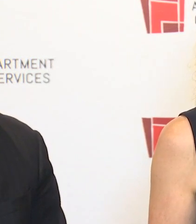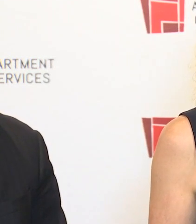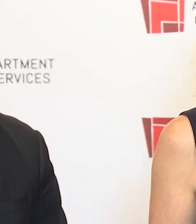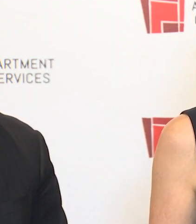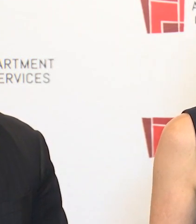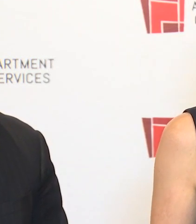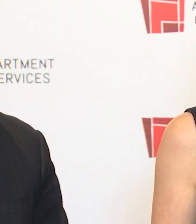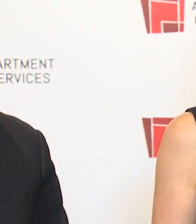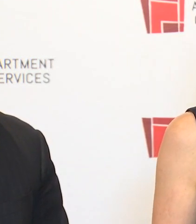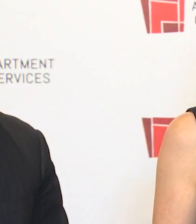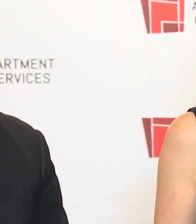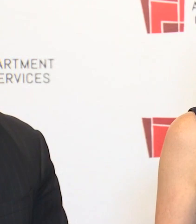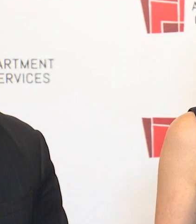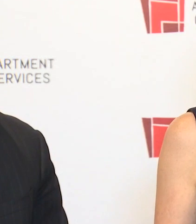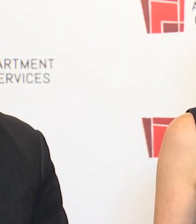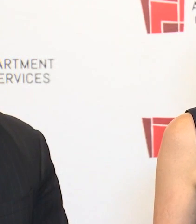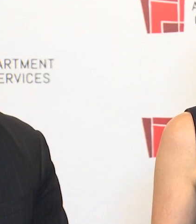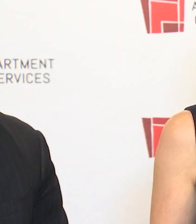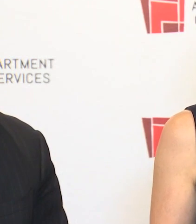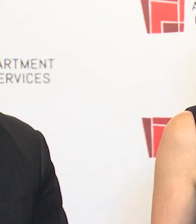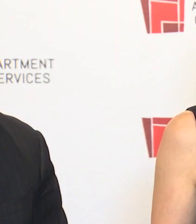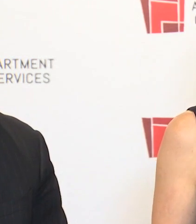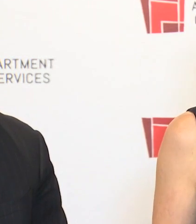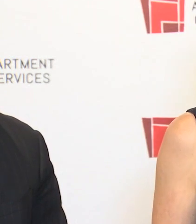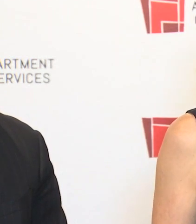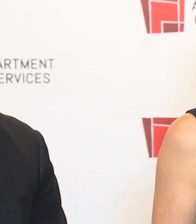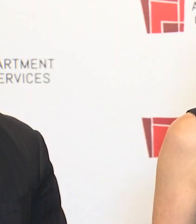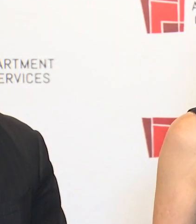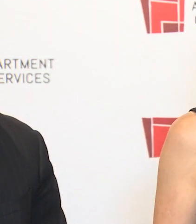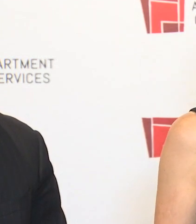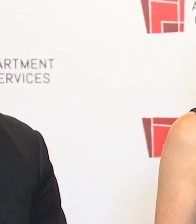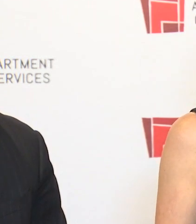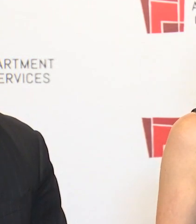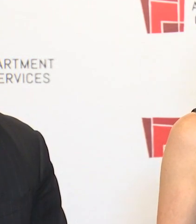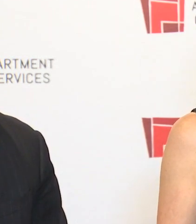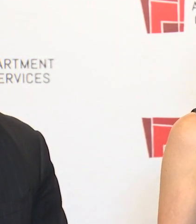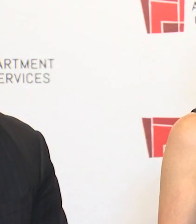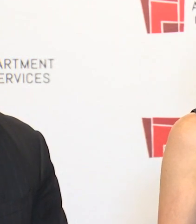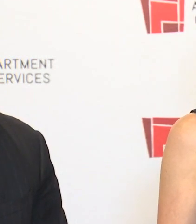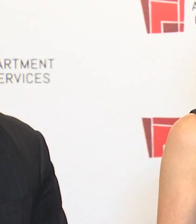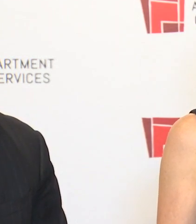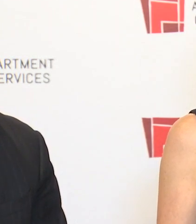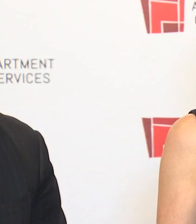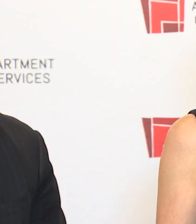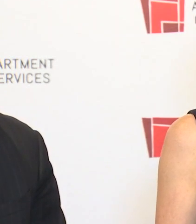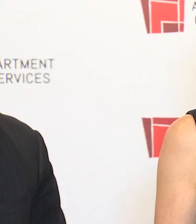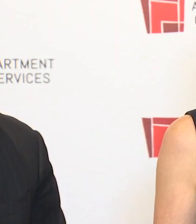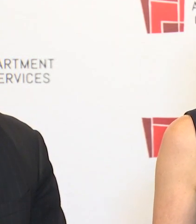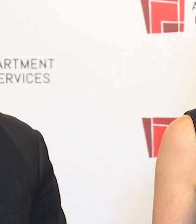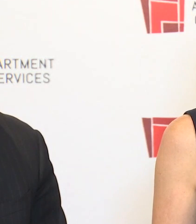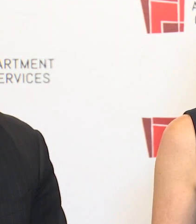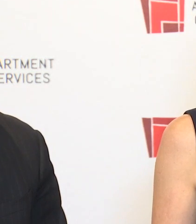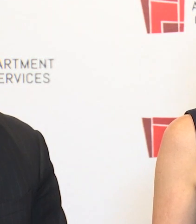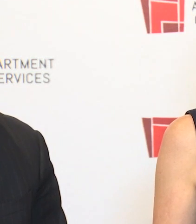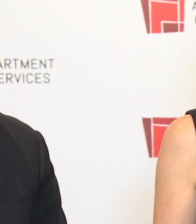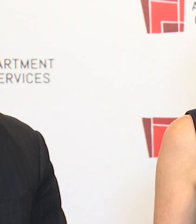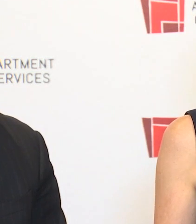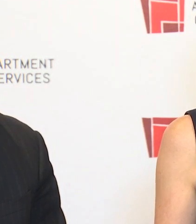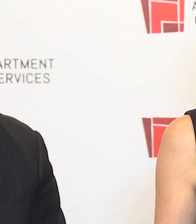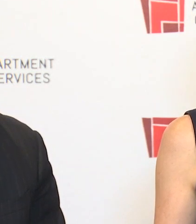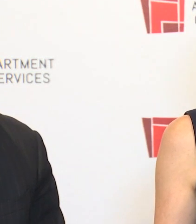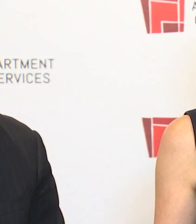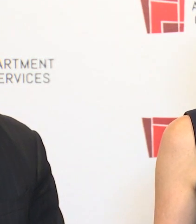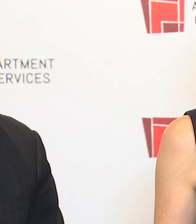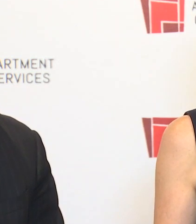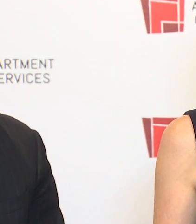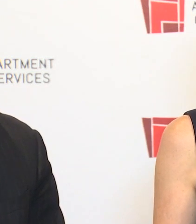flu season in Arizona. We want to ensure that the people at highest risk for COVID-19 are taking every precaution to stay